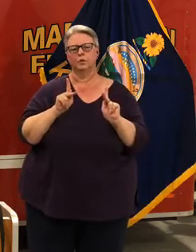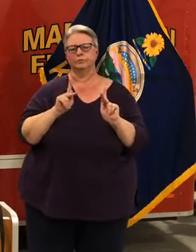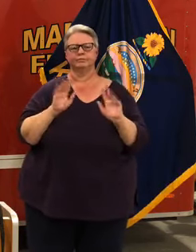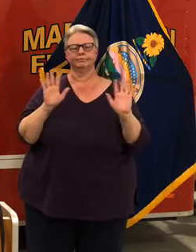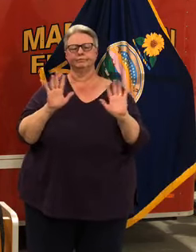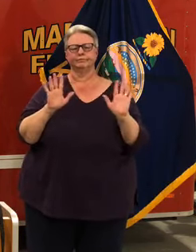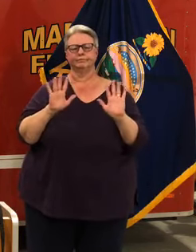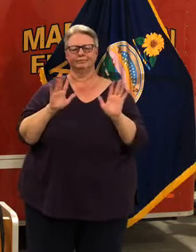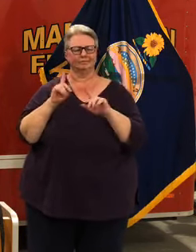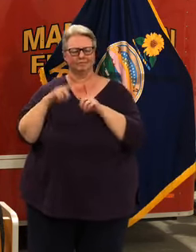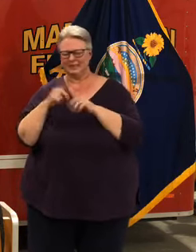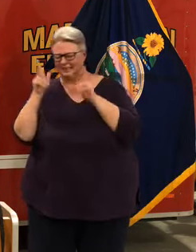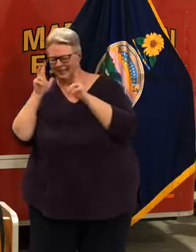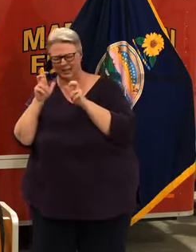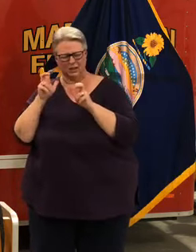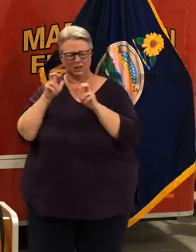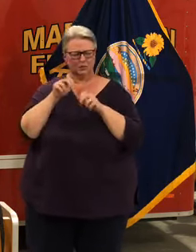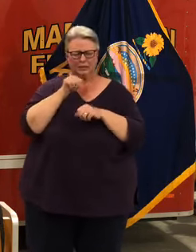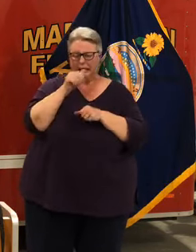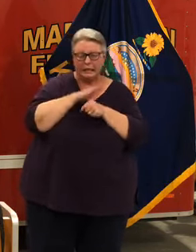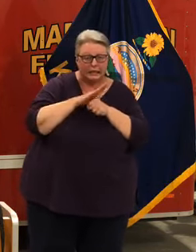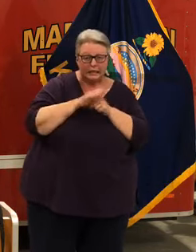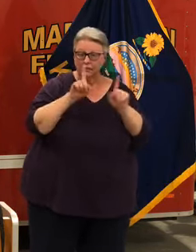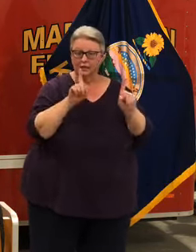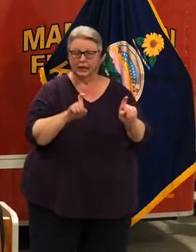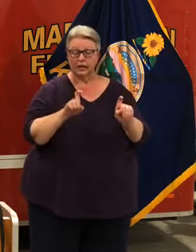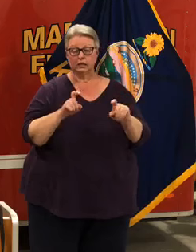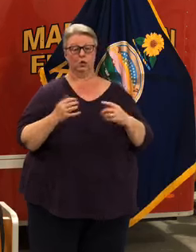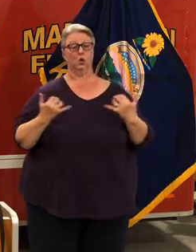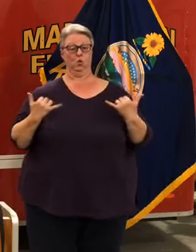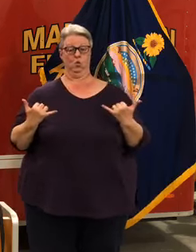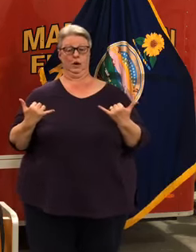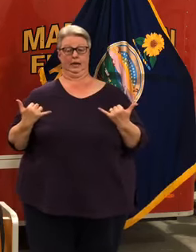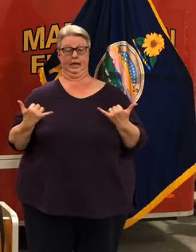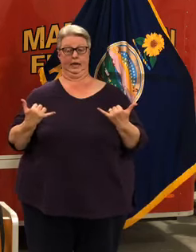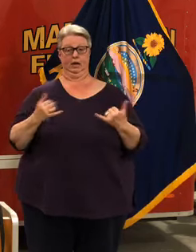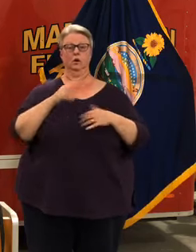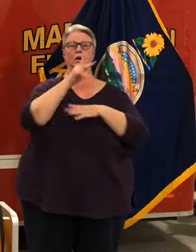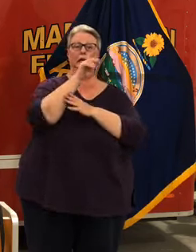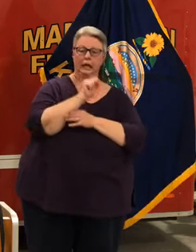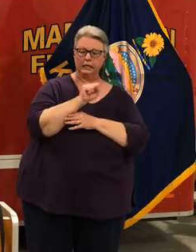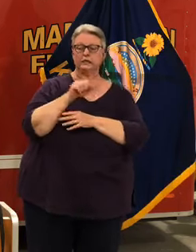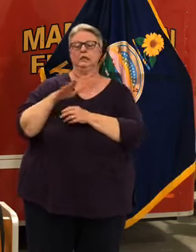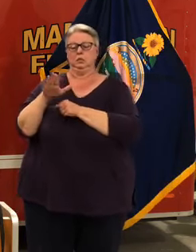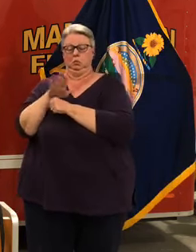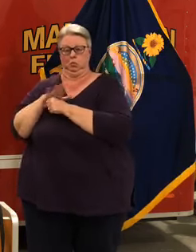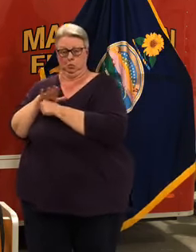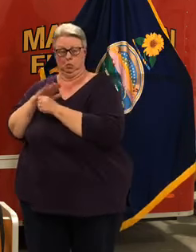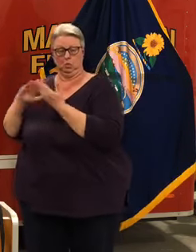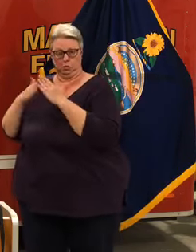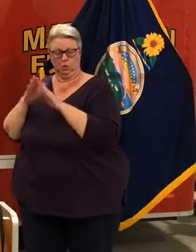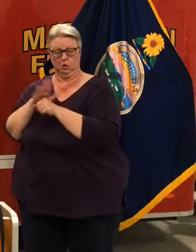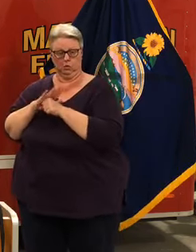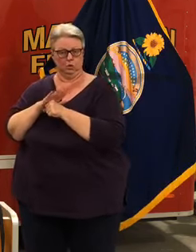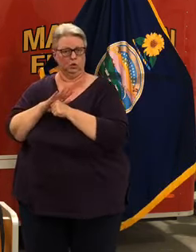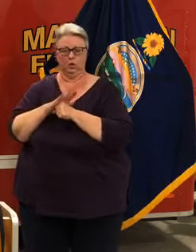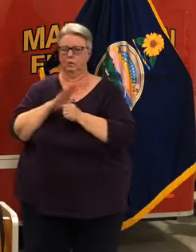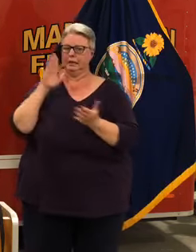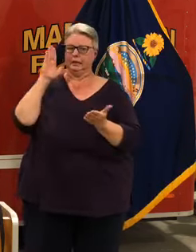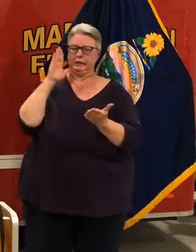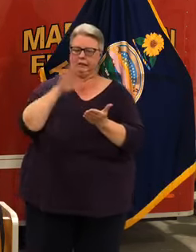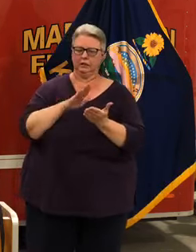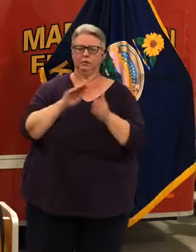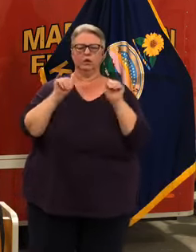on the flip side that there are shortages of tests. Right now, in our state, in our community, we have been limited in our ability to